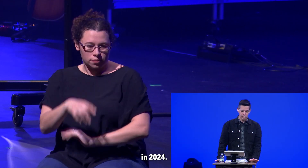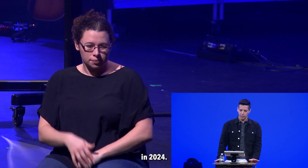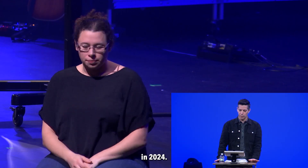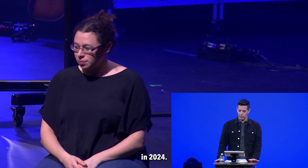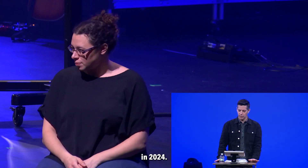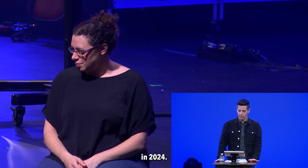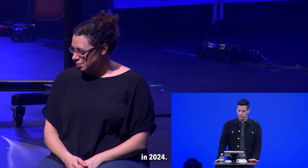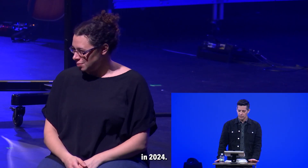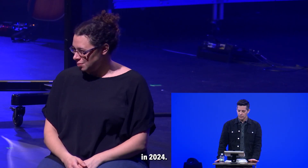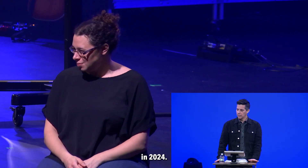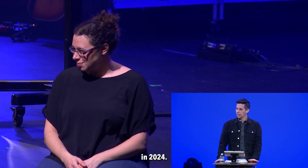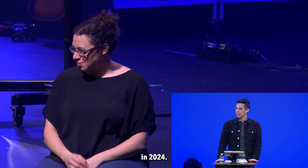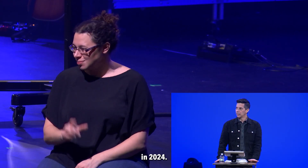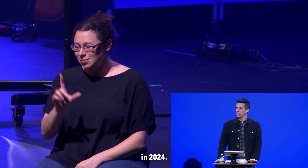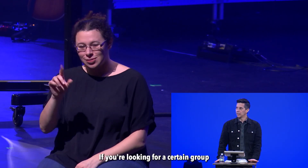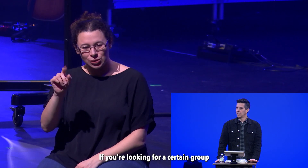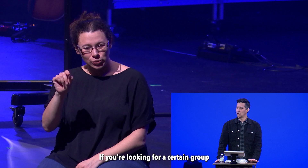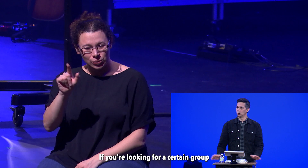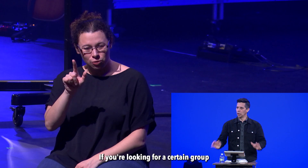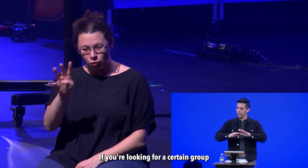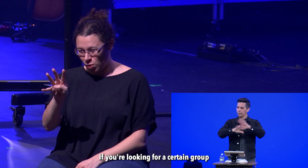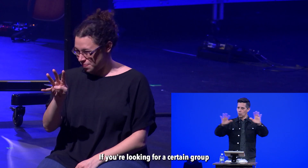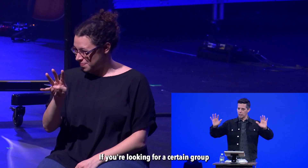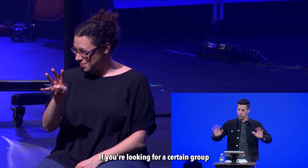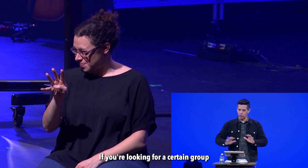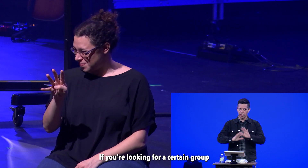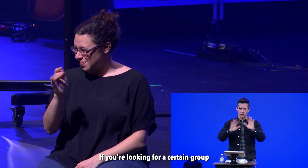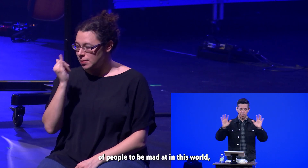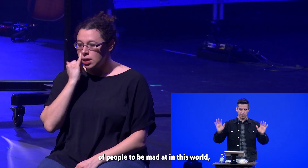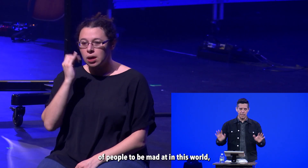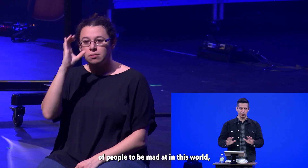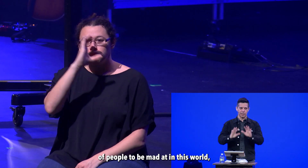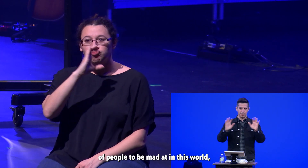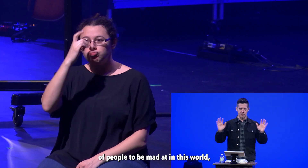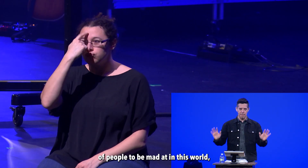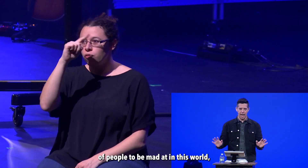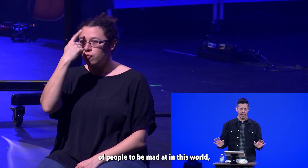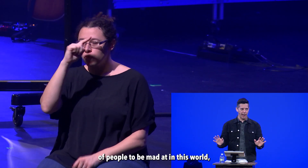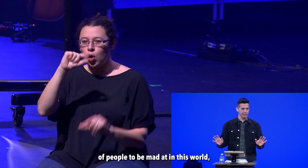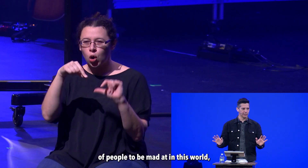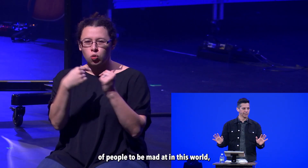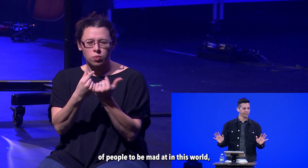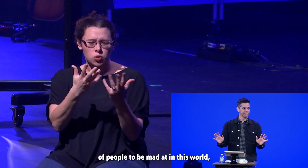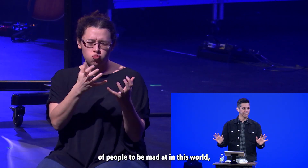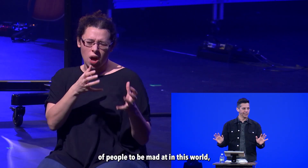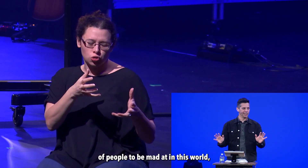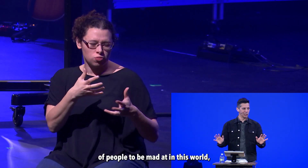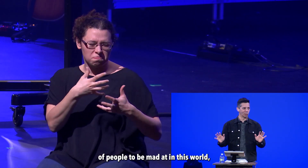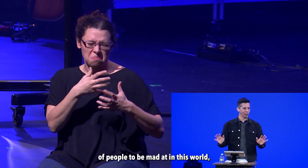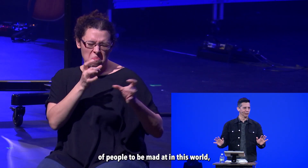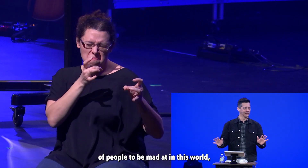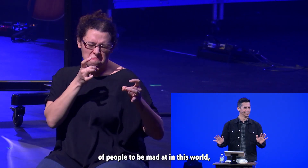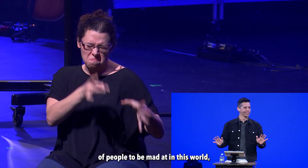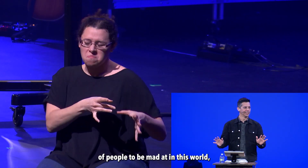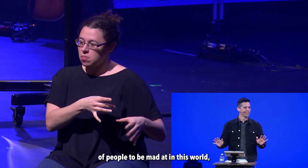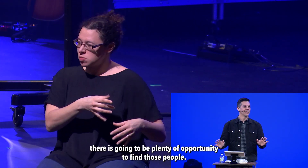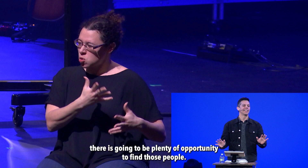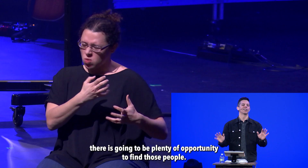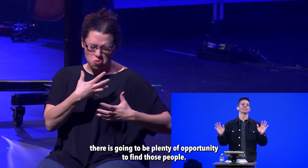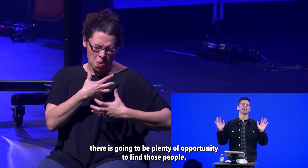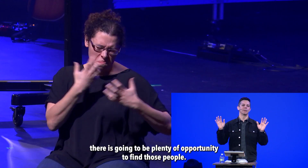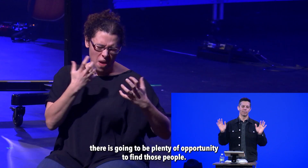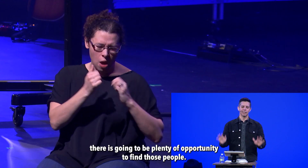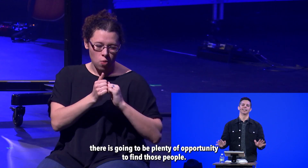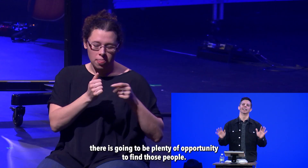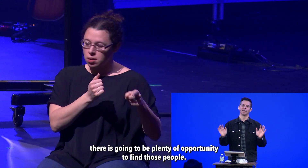In 2024, if you're looking for a certain group of people to be mad at in this world,